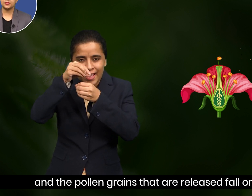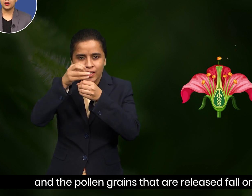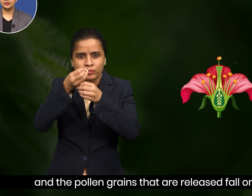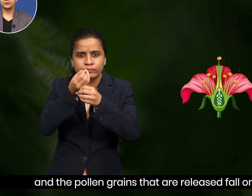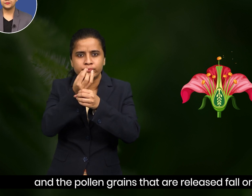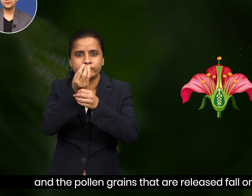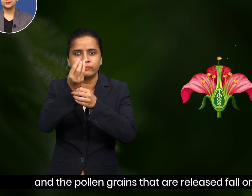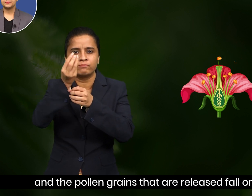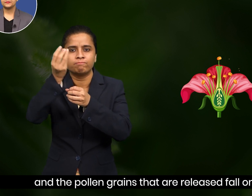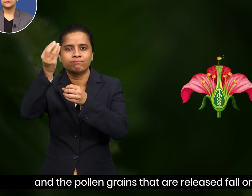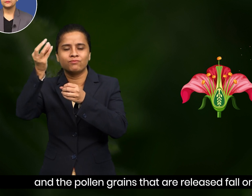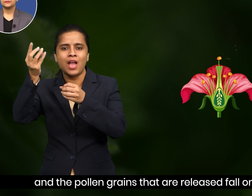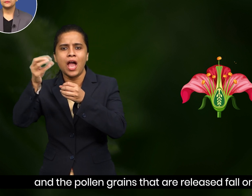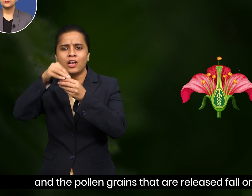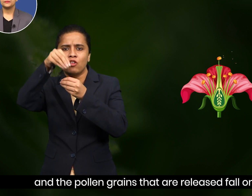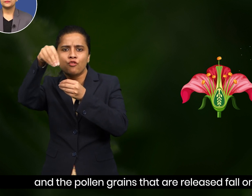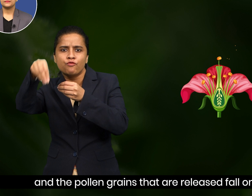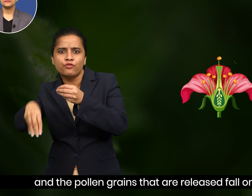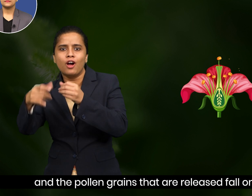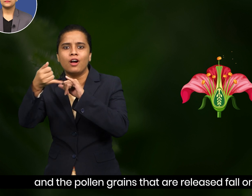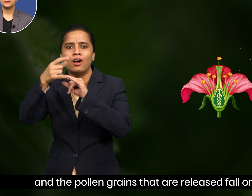the stigma.